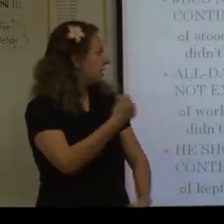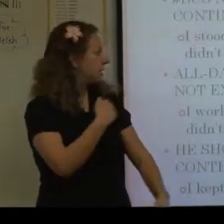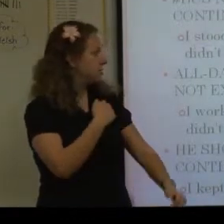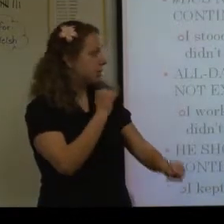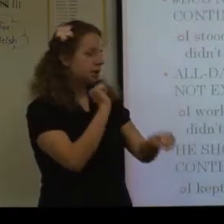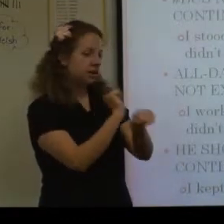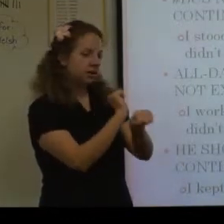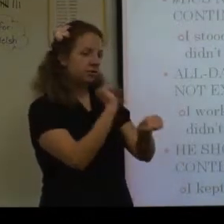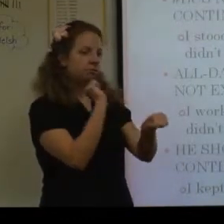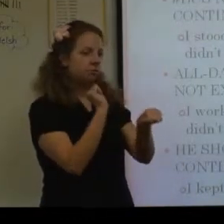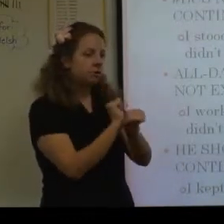I work.